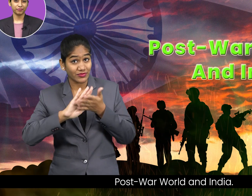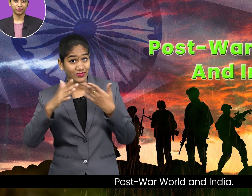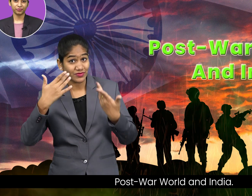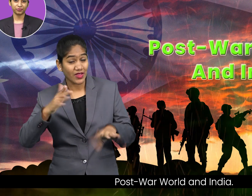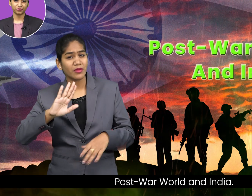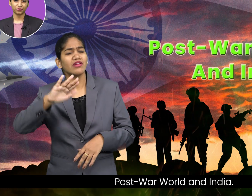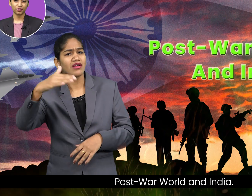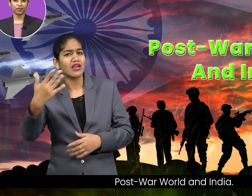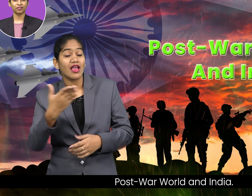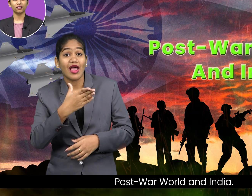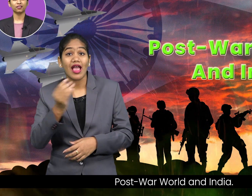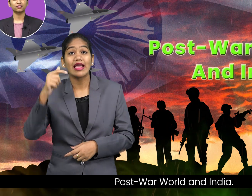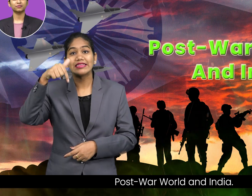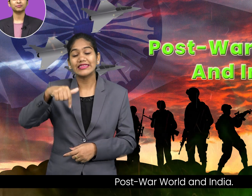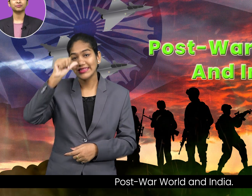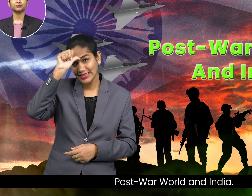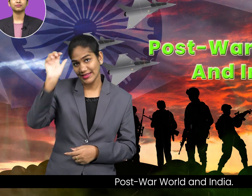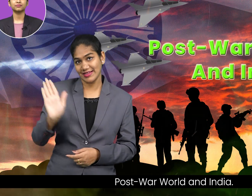India.